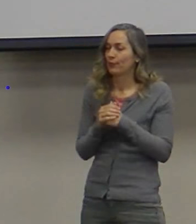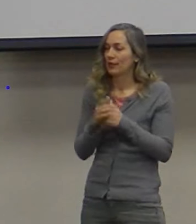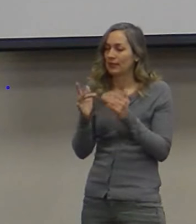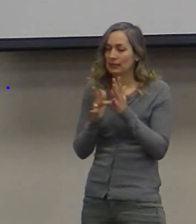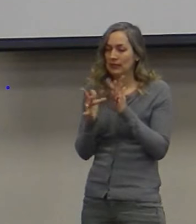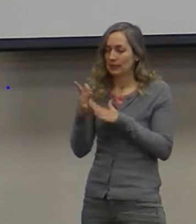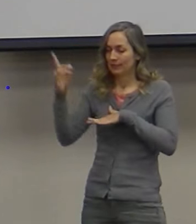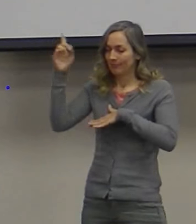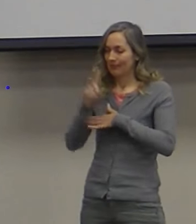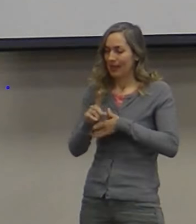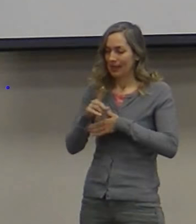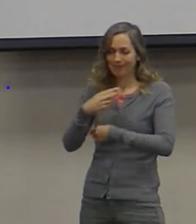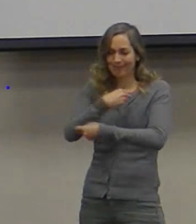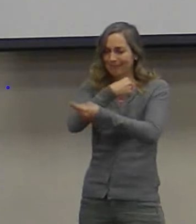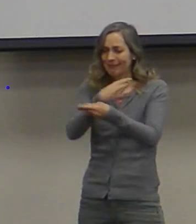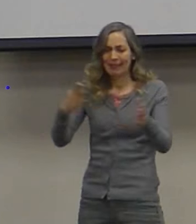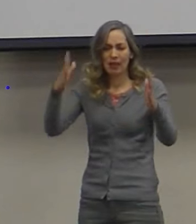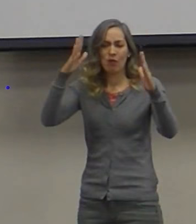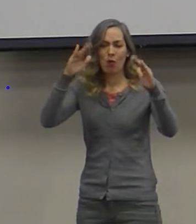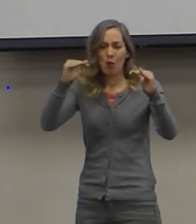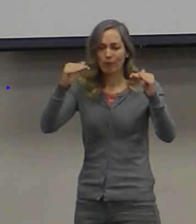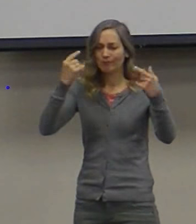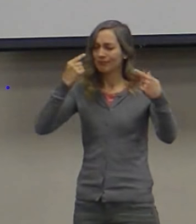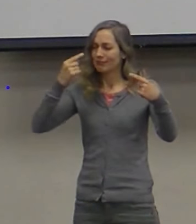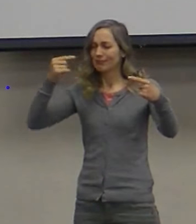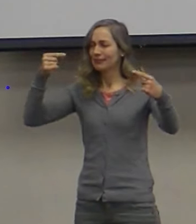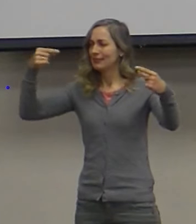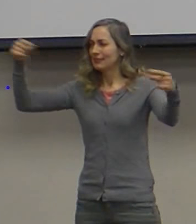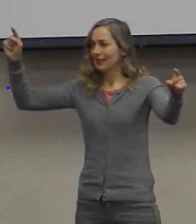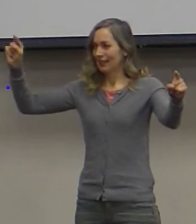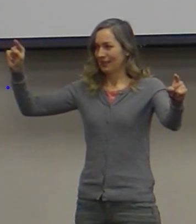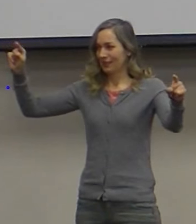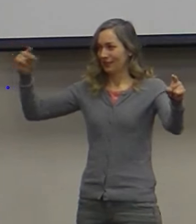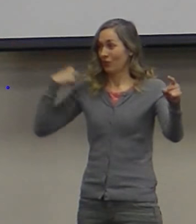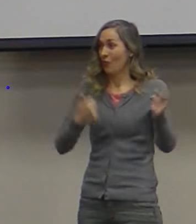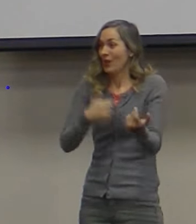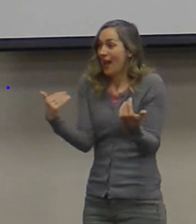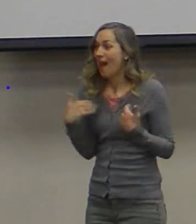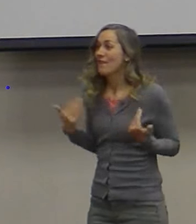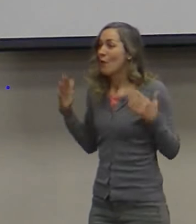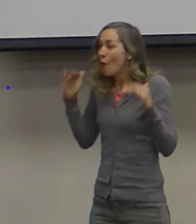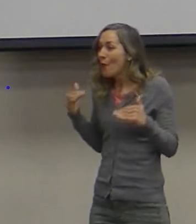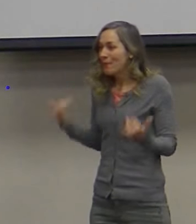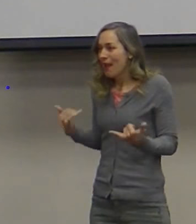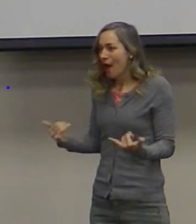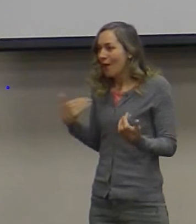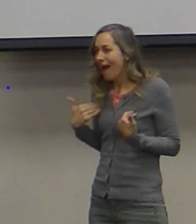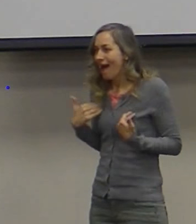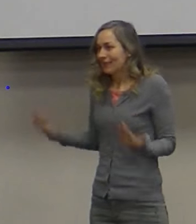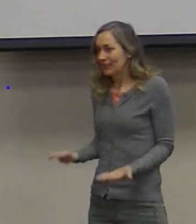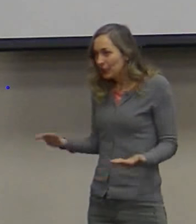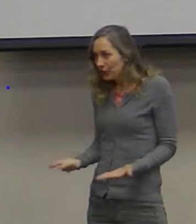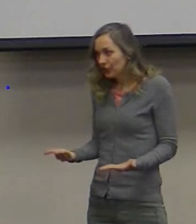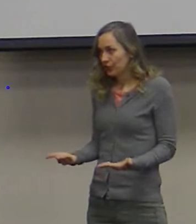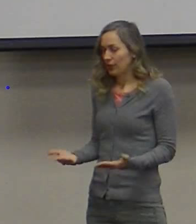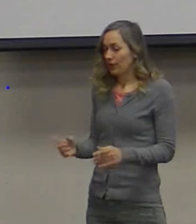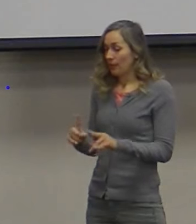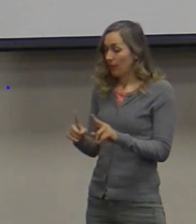He accomplished what he came here to do. The hope has been brought. The hope is here. The question remains,